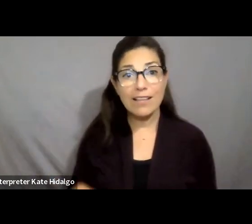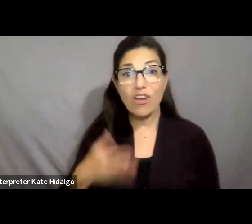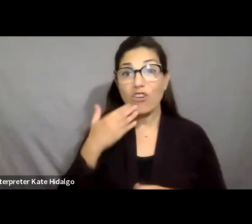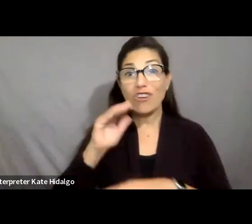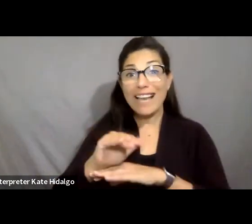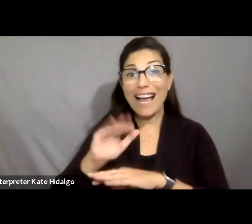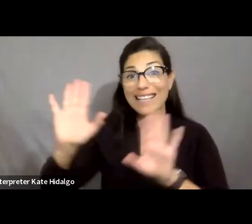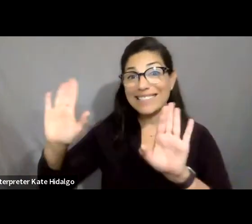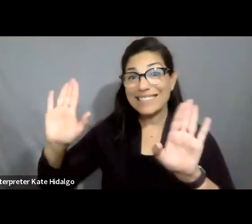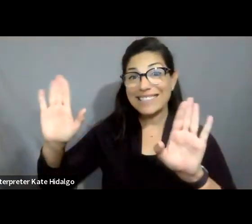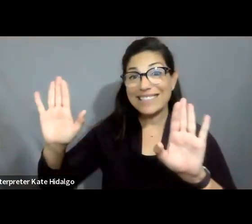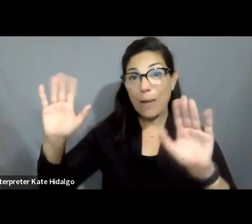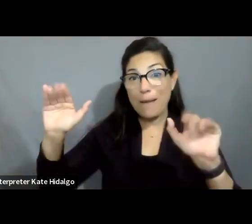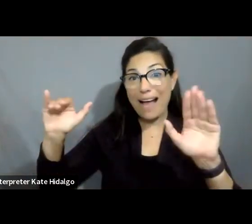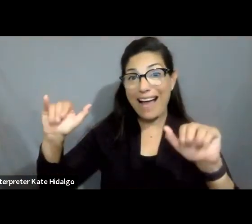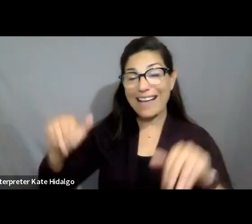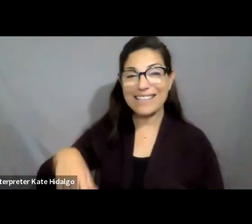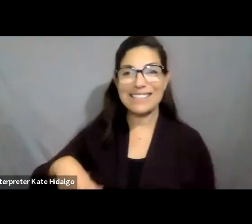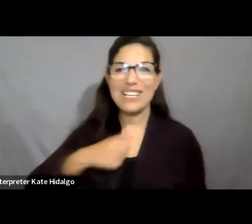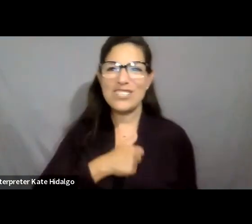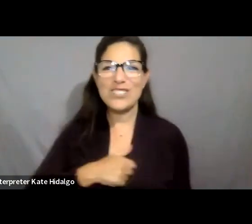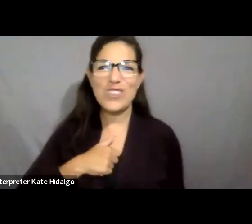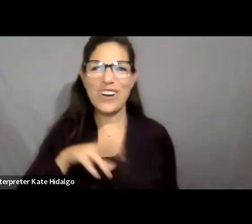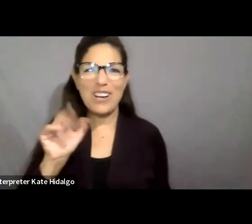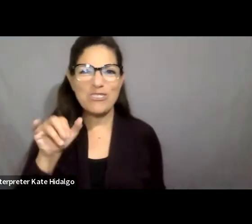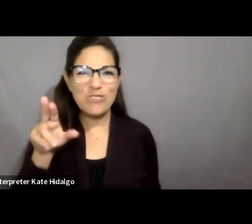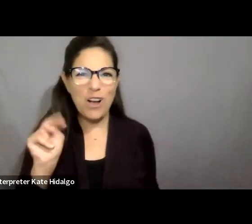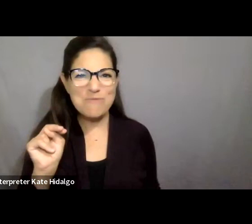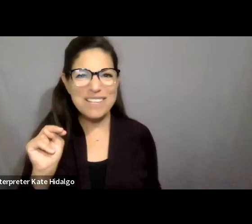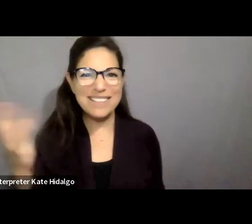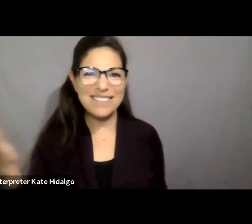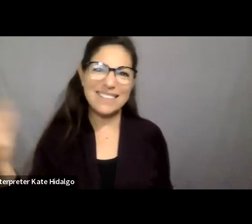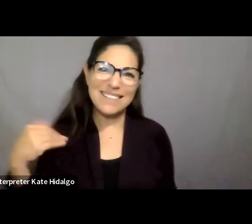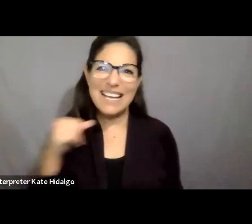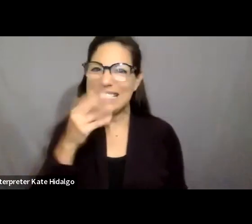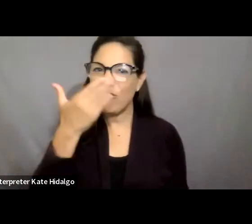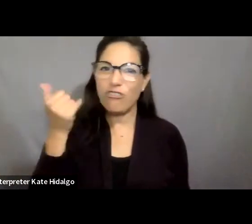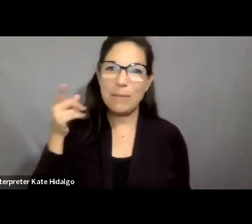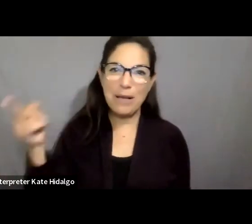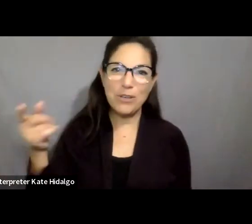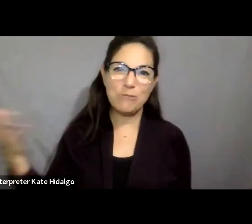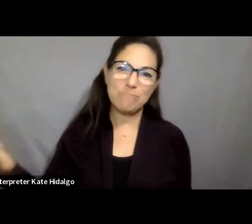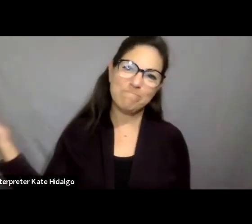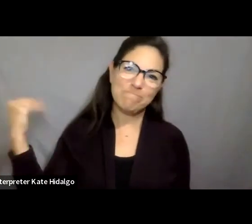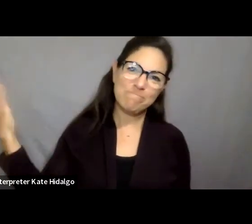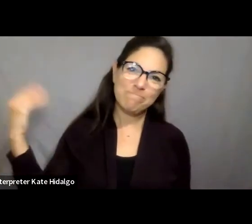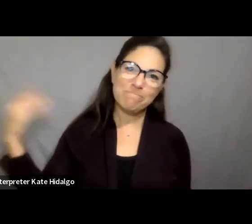everybody. All right. Good night. Sorry, Robin. We got you, though. We did not forget about you.